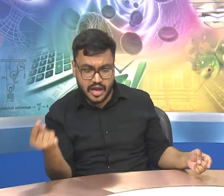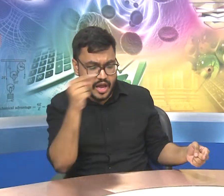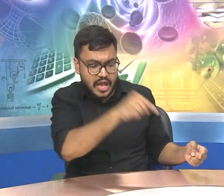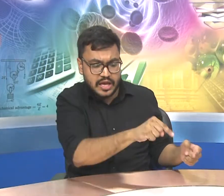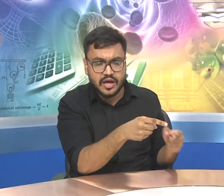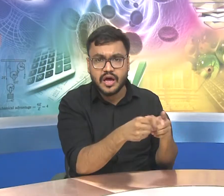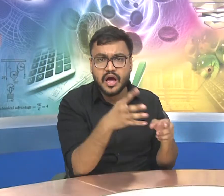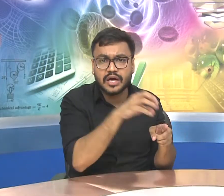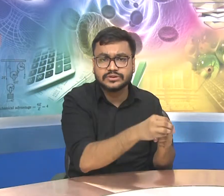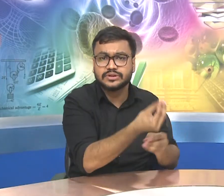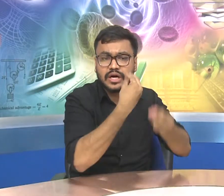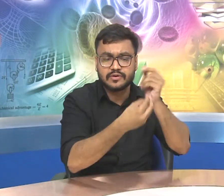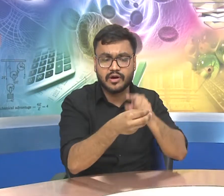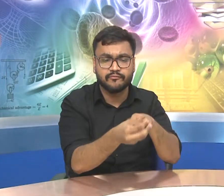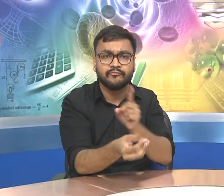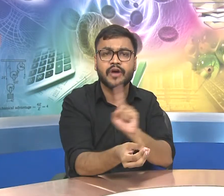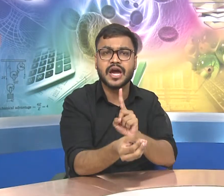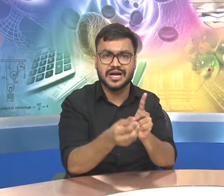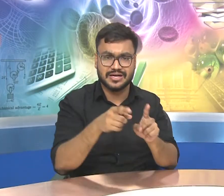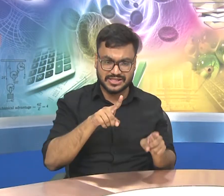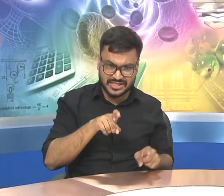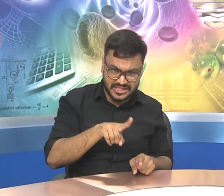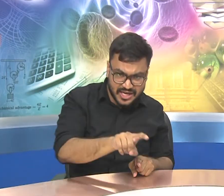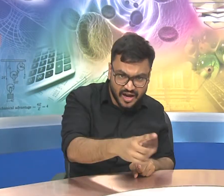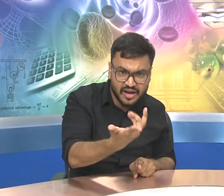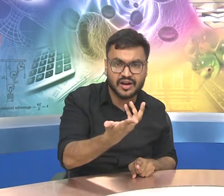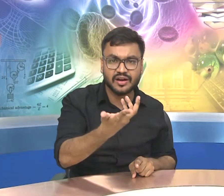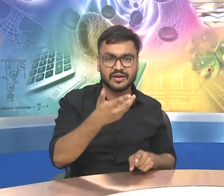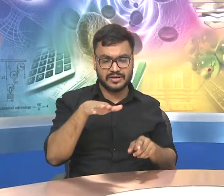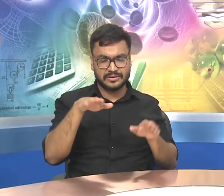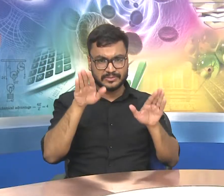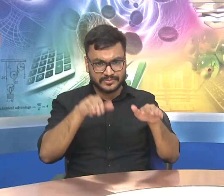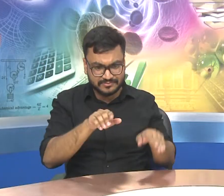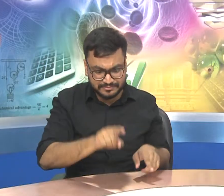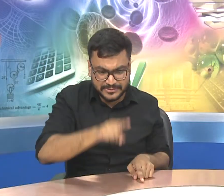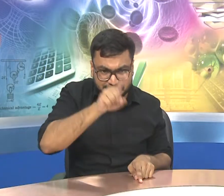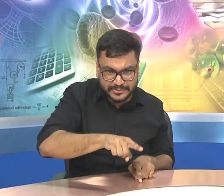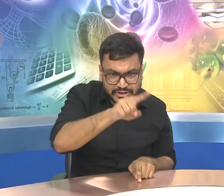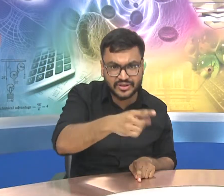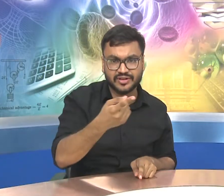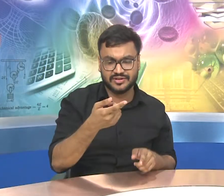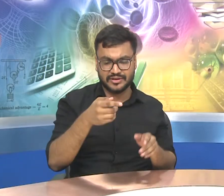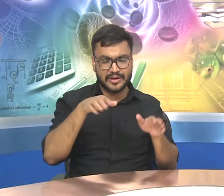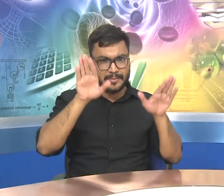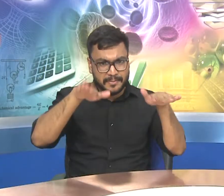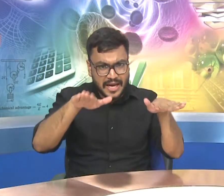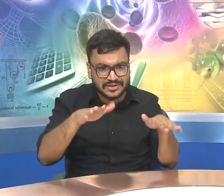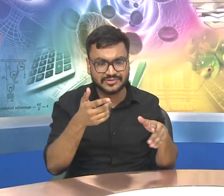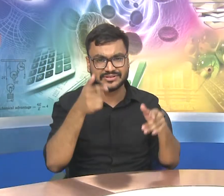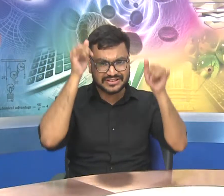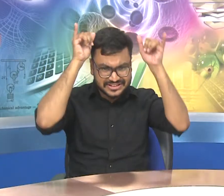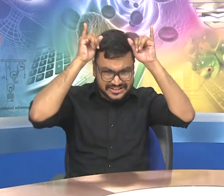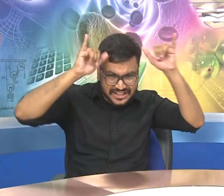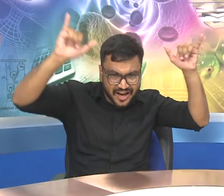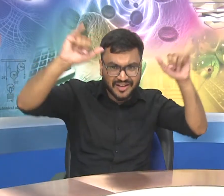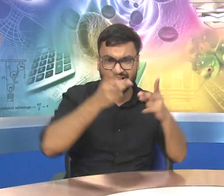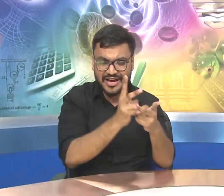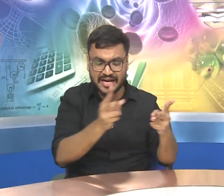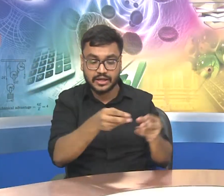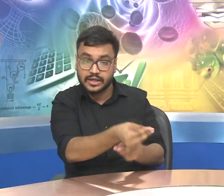organism to another. It starts with green plants and continues